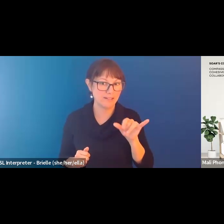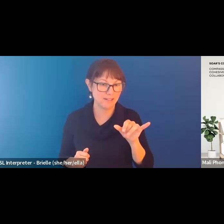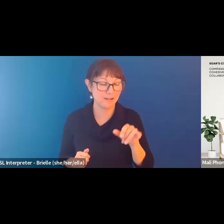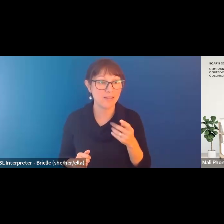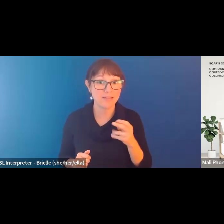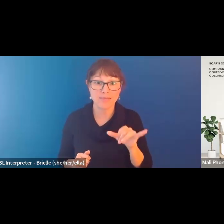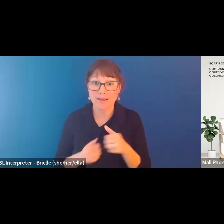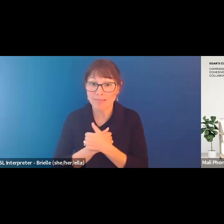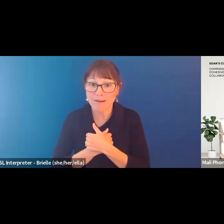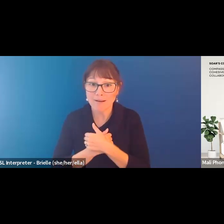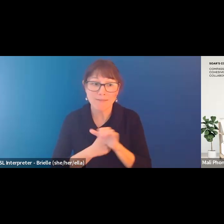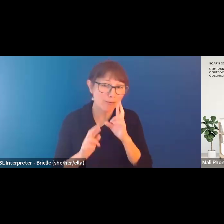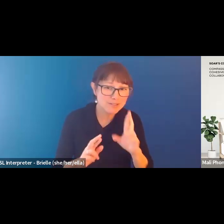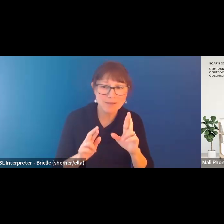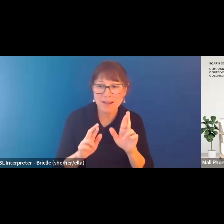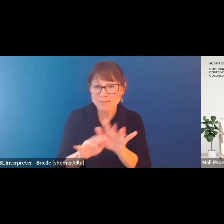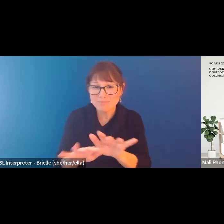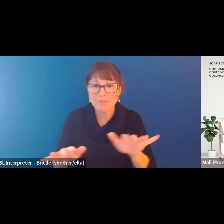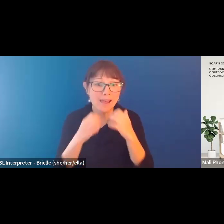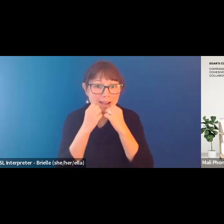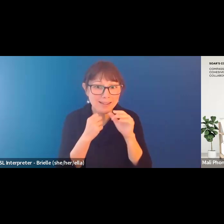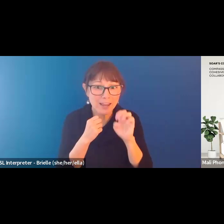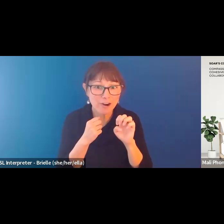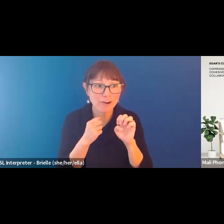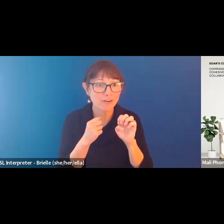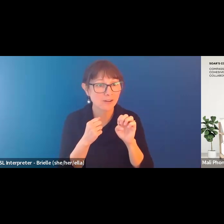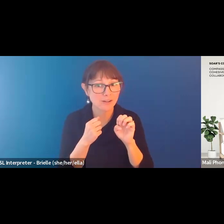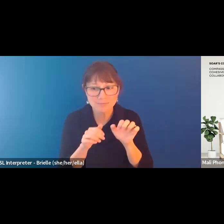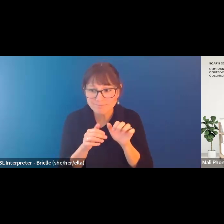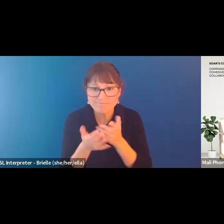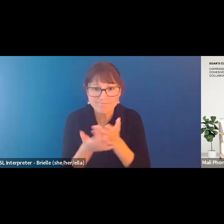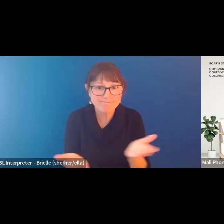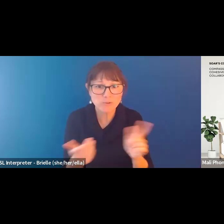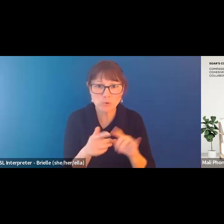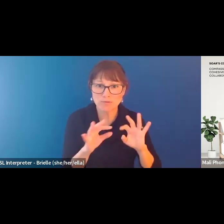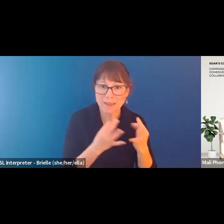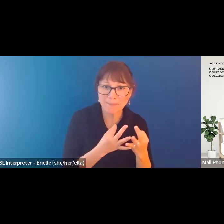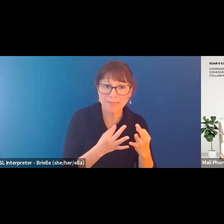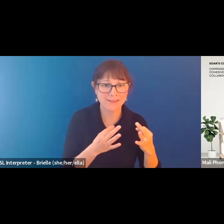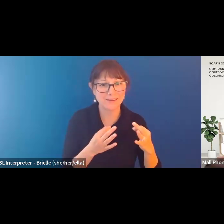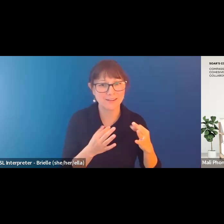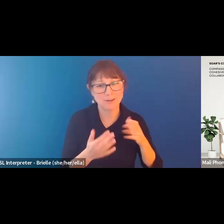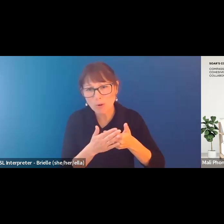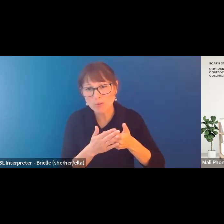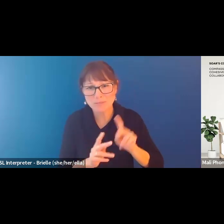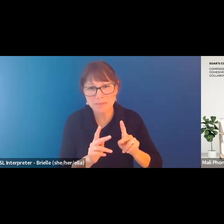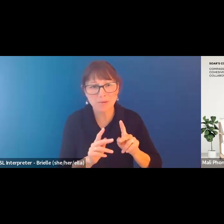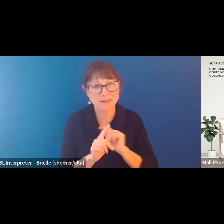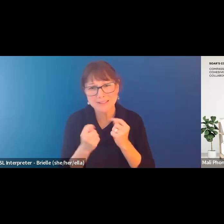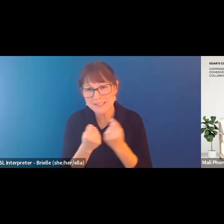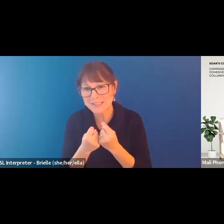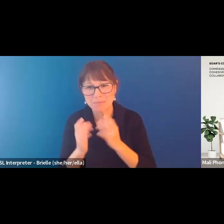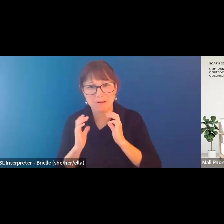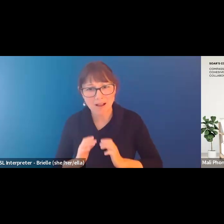that respect and that care to my loved ones, to my team members, my clients, my partners, and